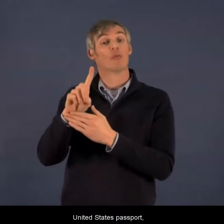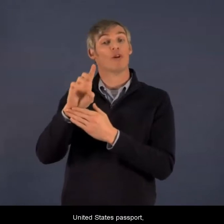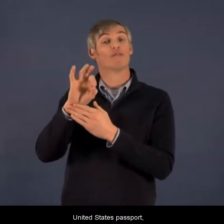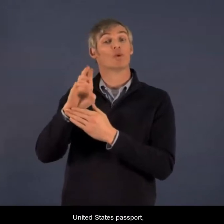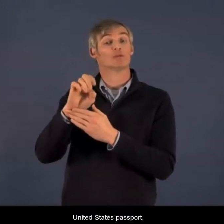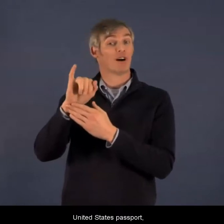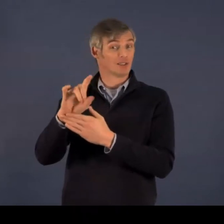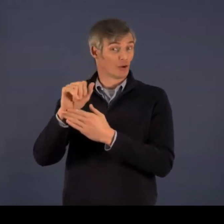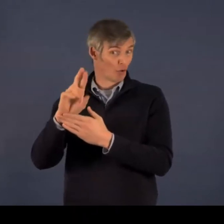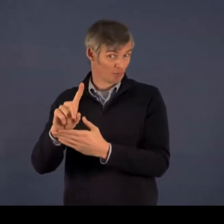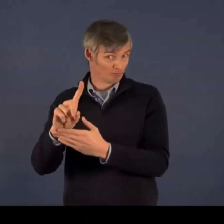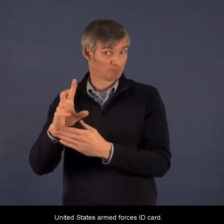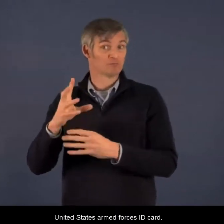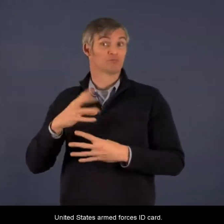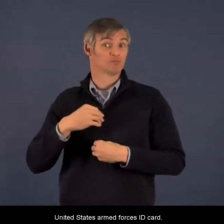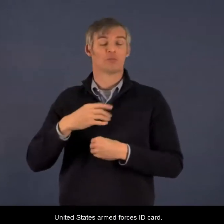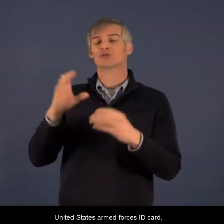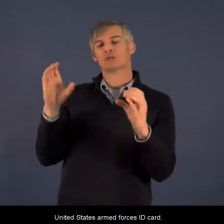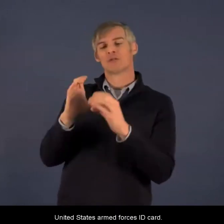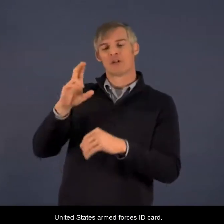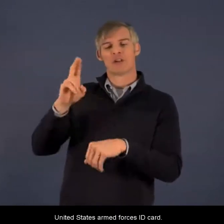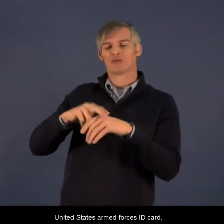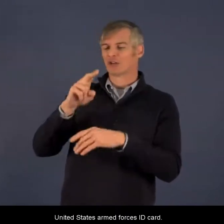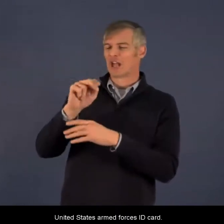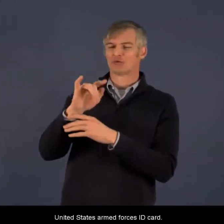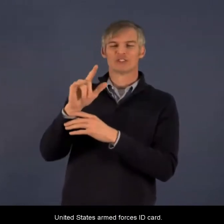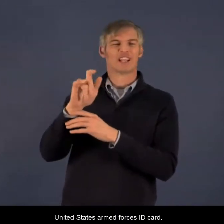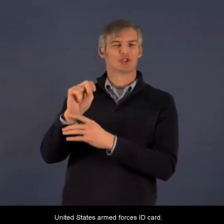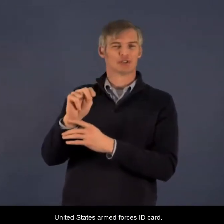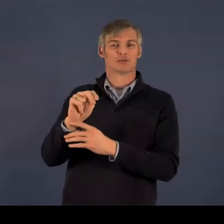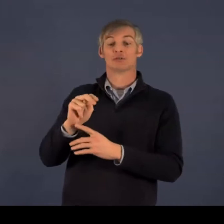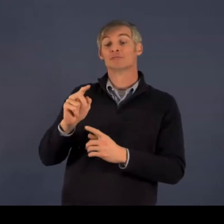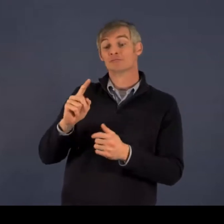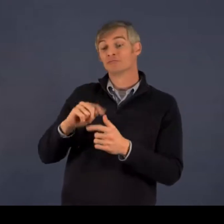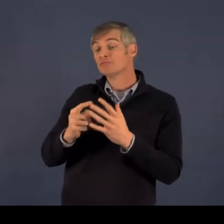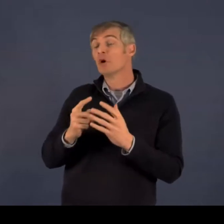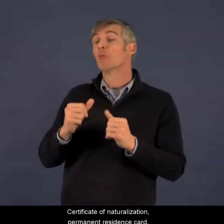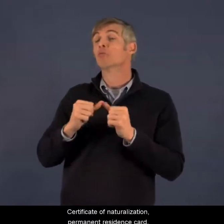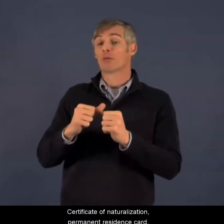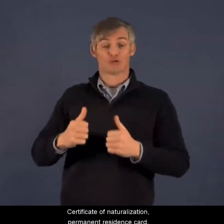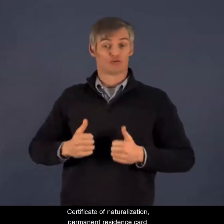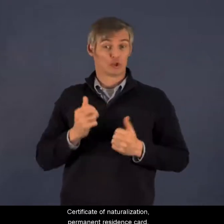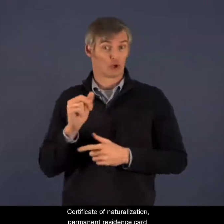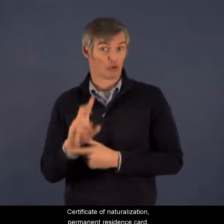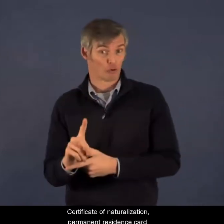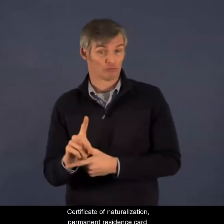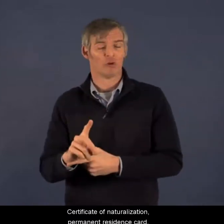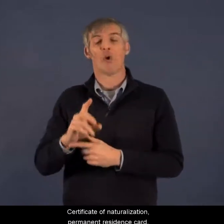States passport, a United States Armed Forces ID card, certificate of naturalization,